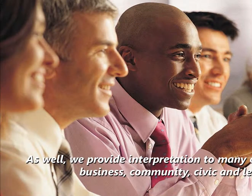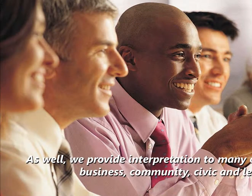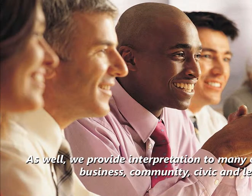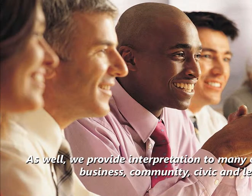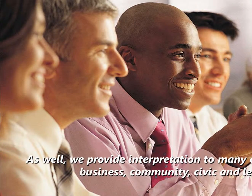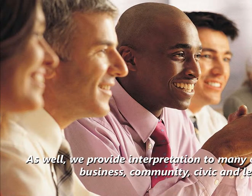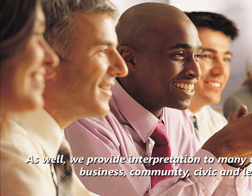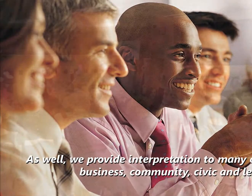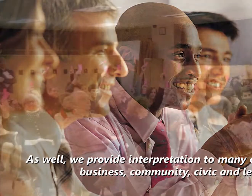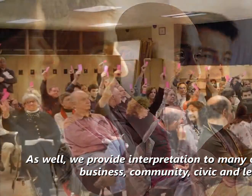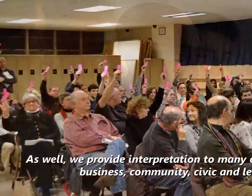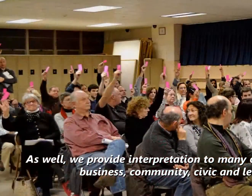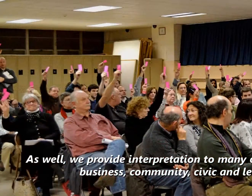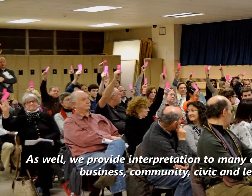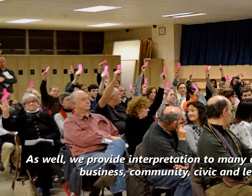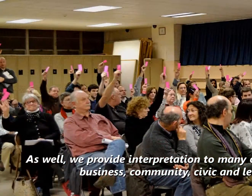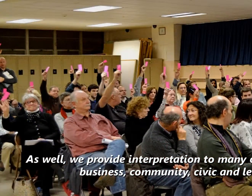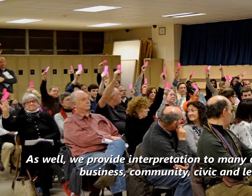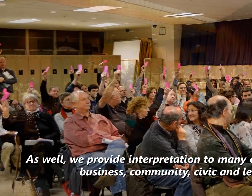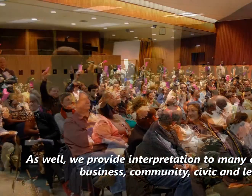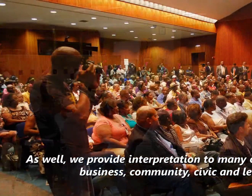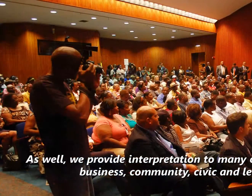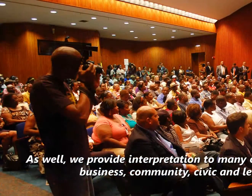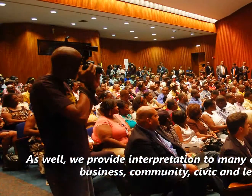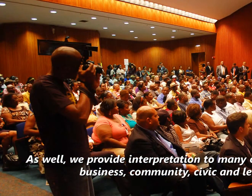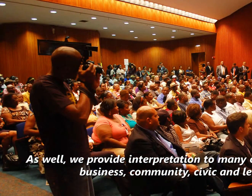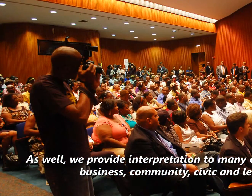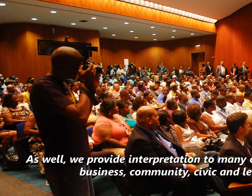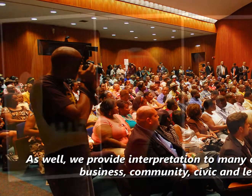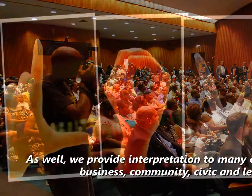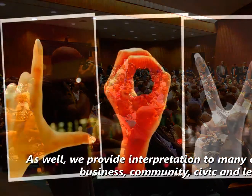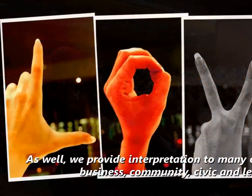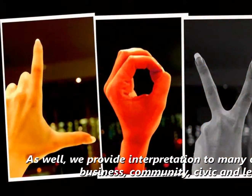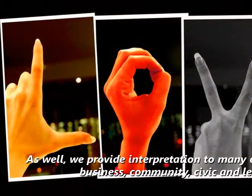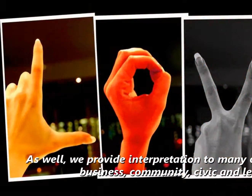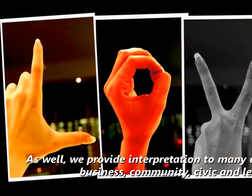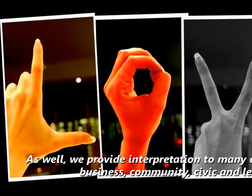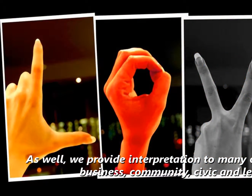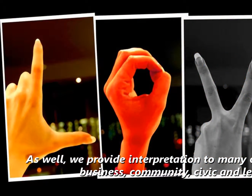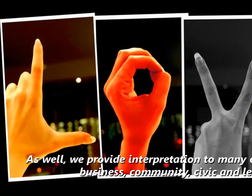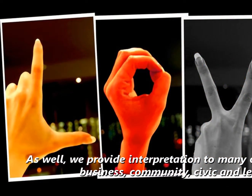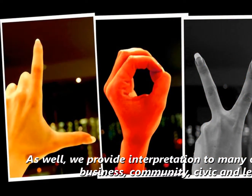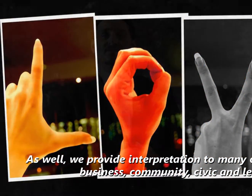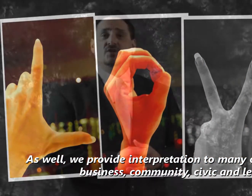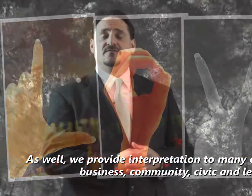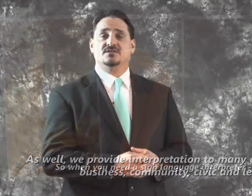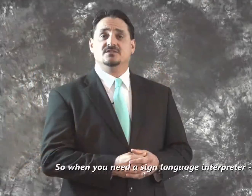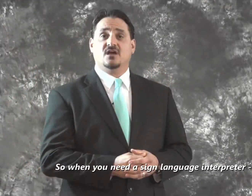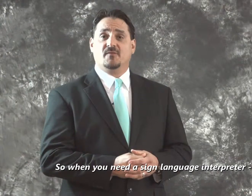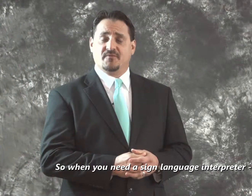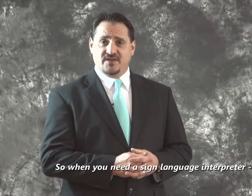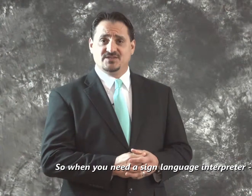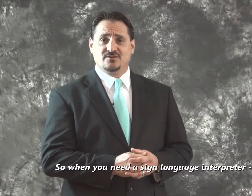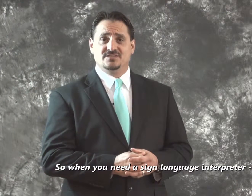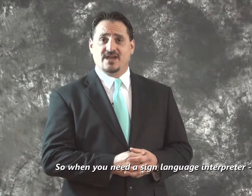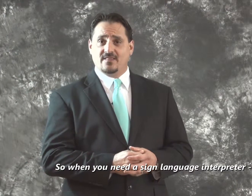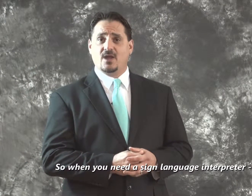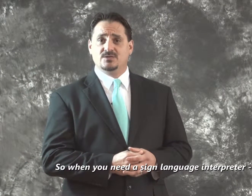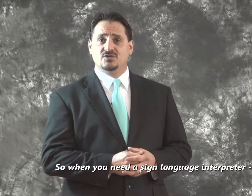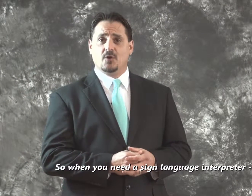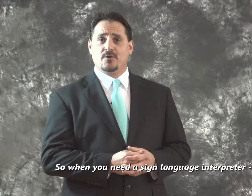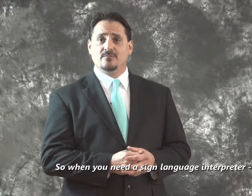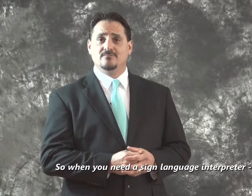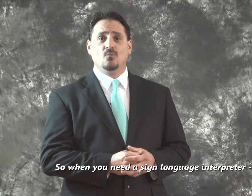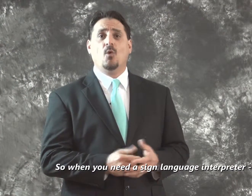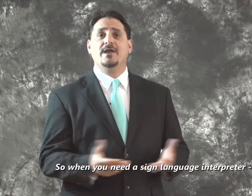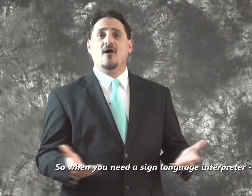business community civic and leisure so when you need the services of a professional sign